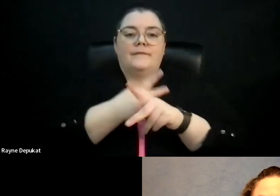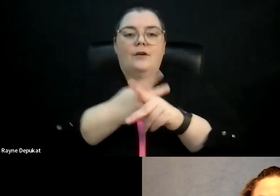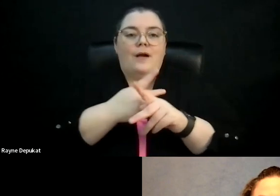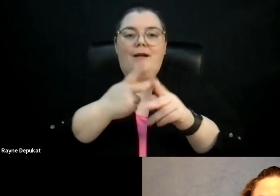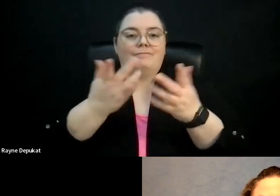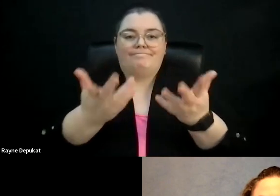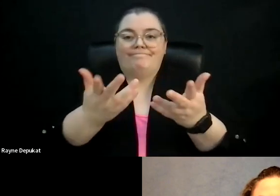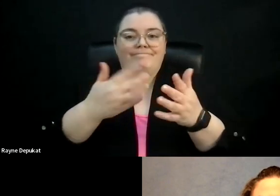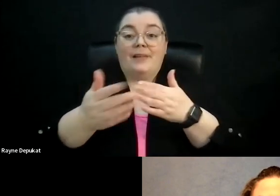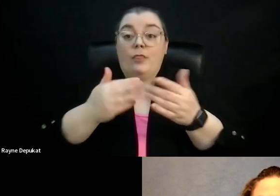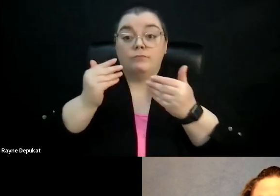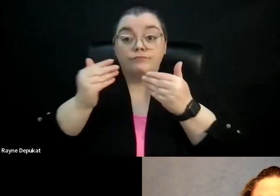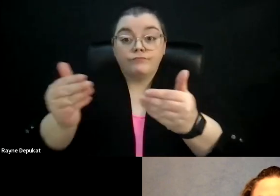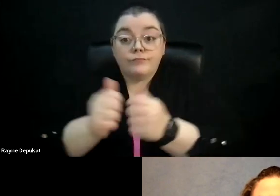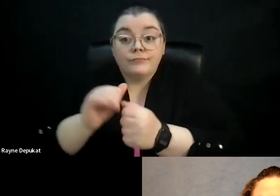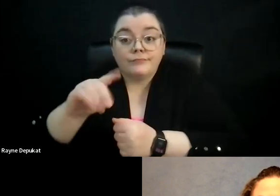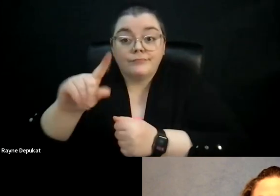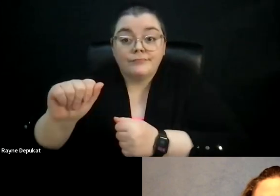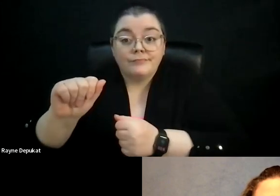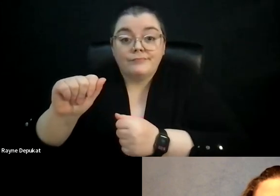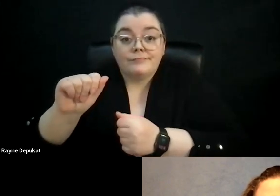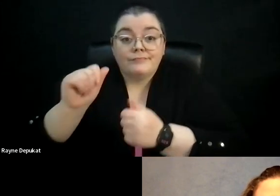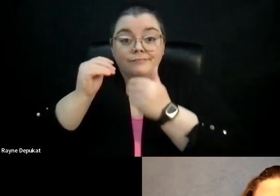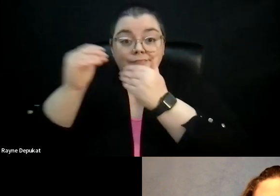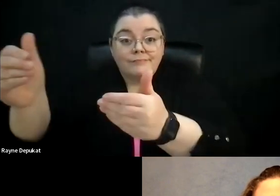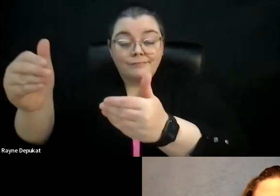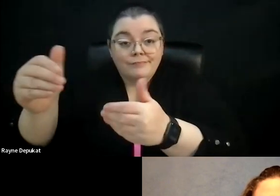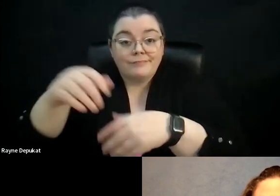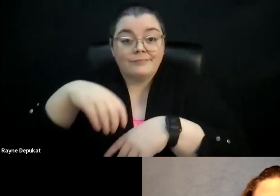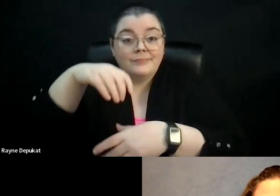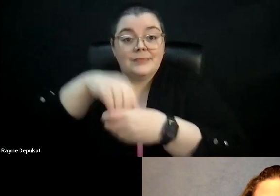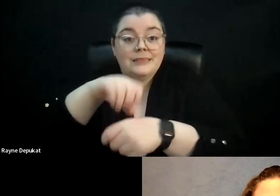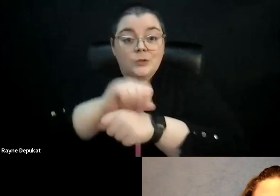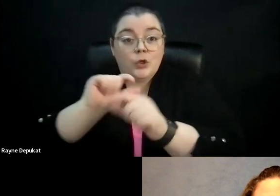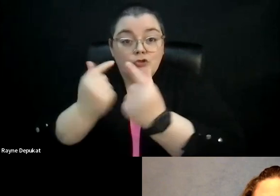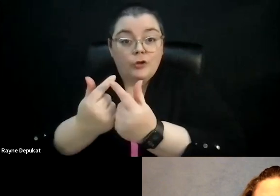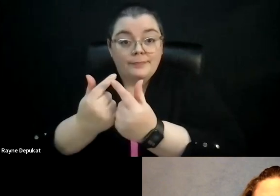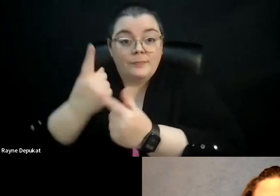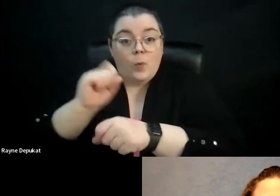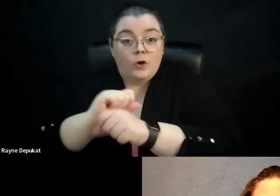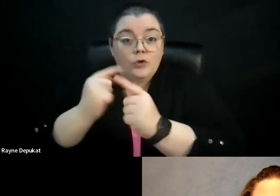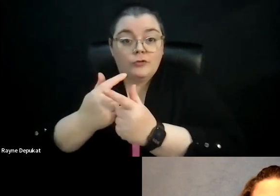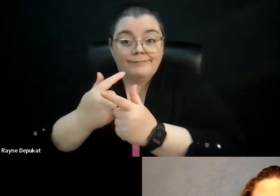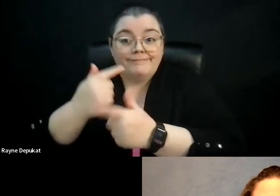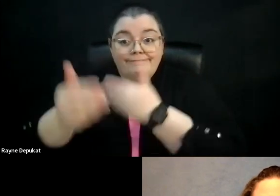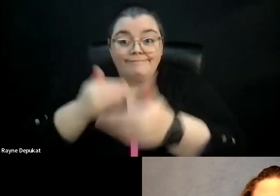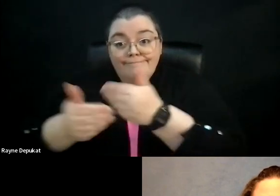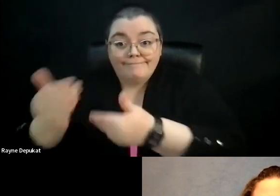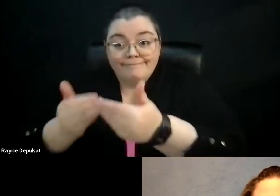So that means that we have to figure out, do we proceed with the ADA in the work group?